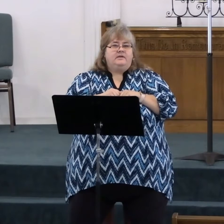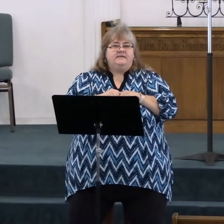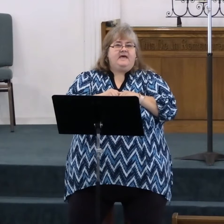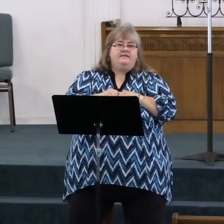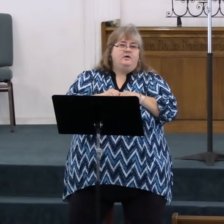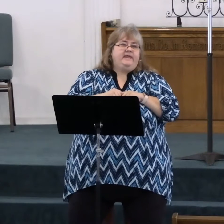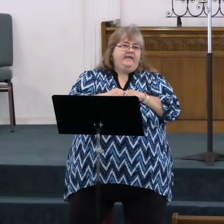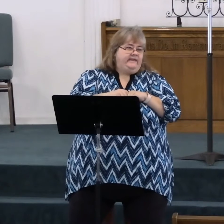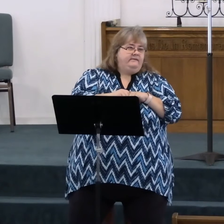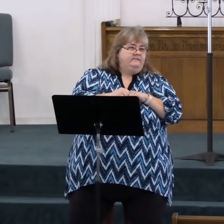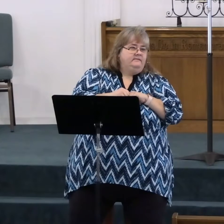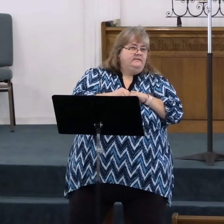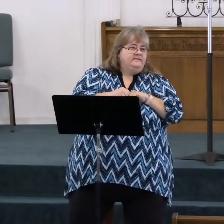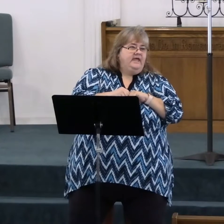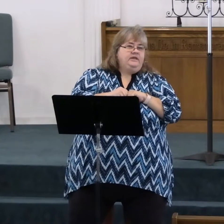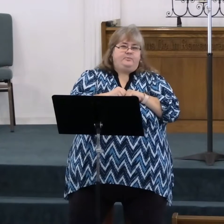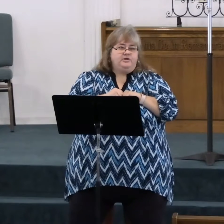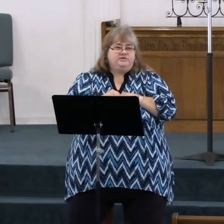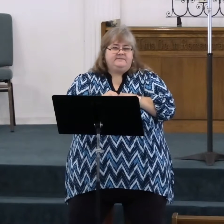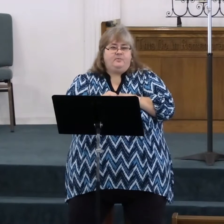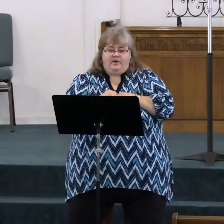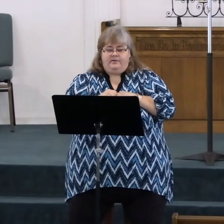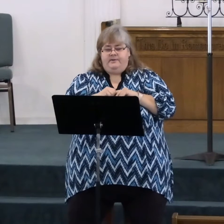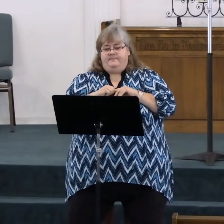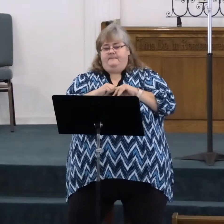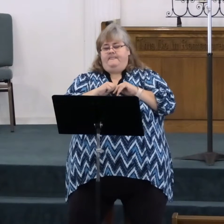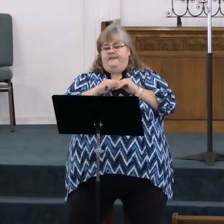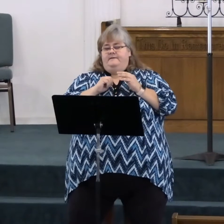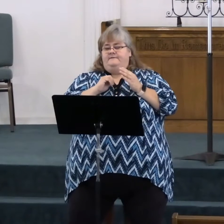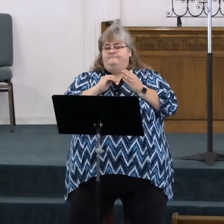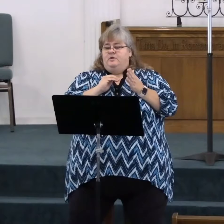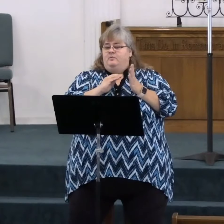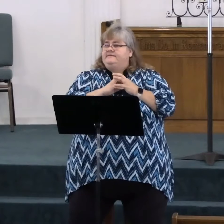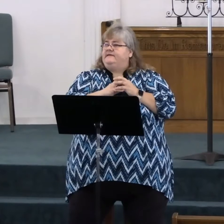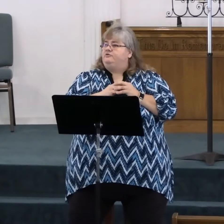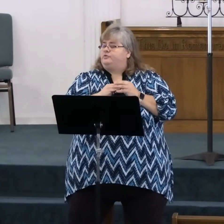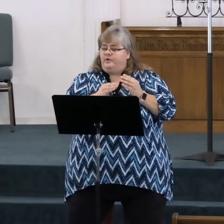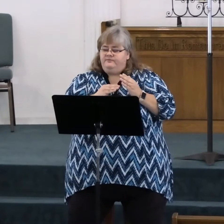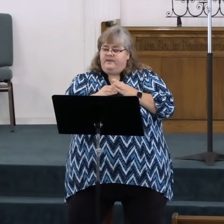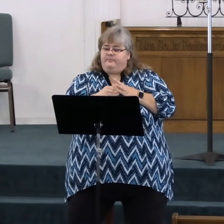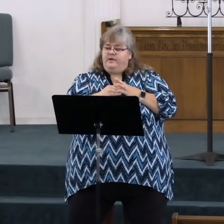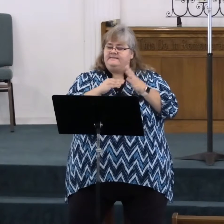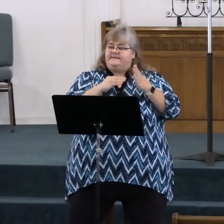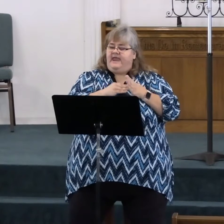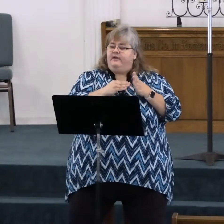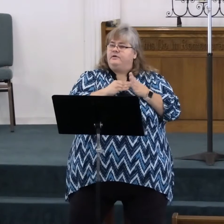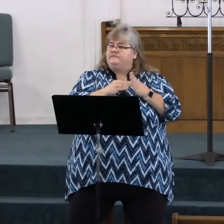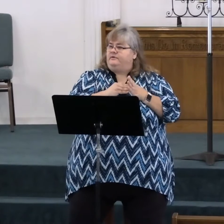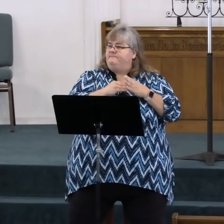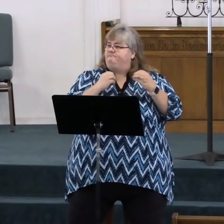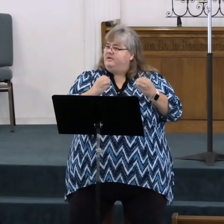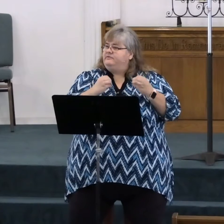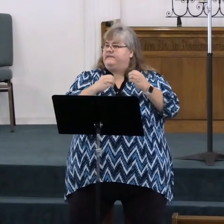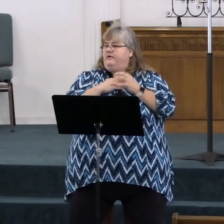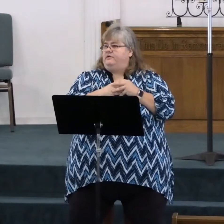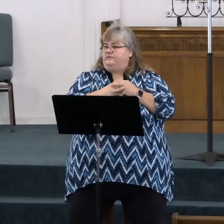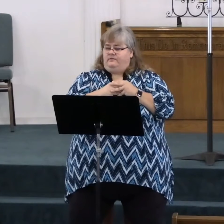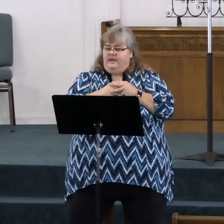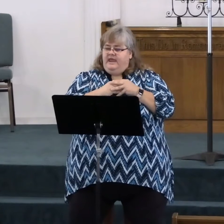because I know Danny. Danny preaches the Word. We see the truth that brings character. It builds character, and